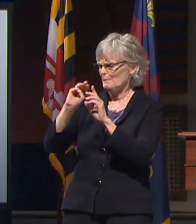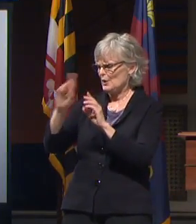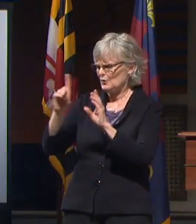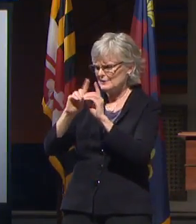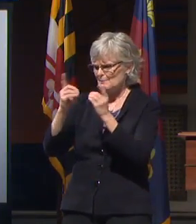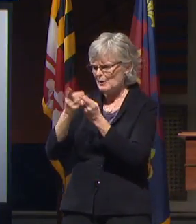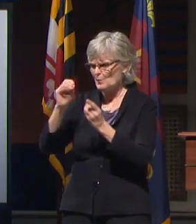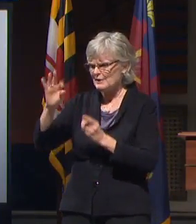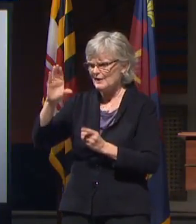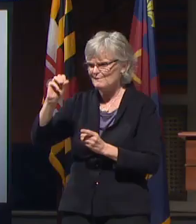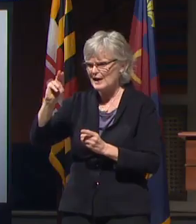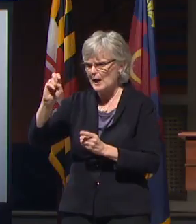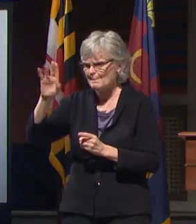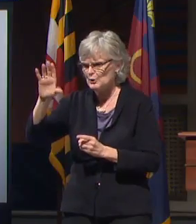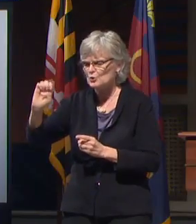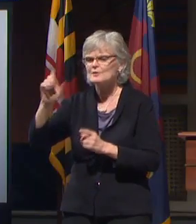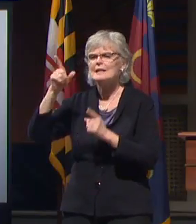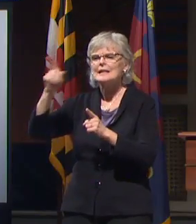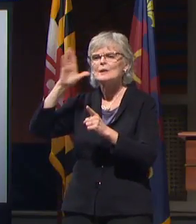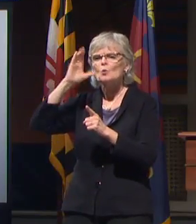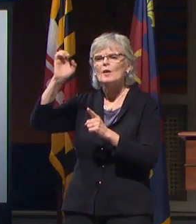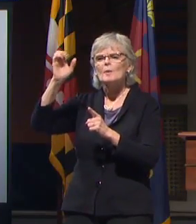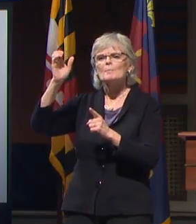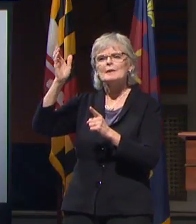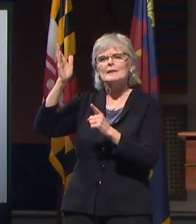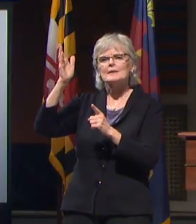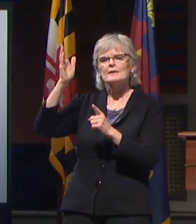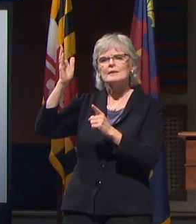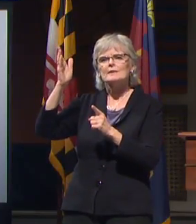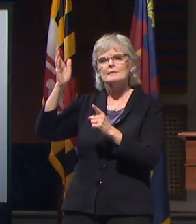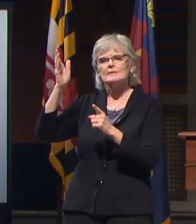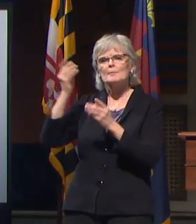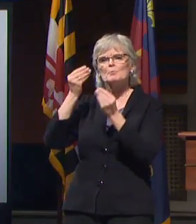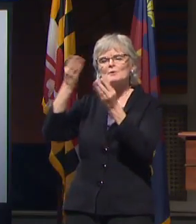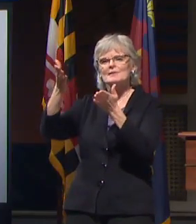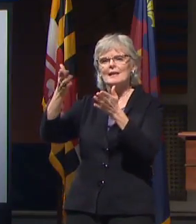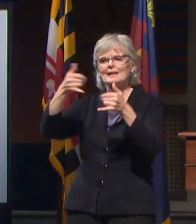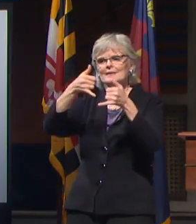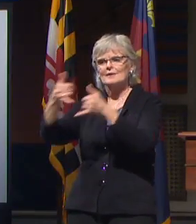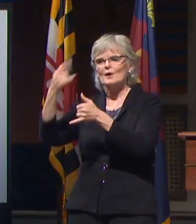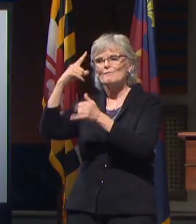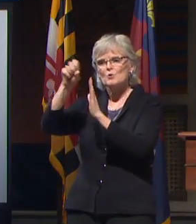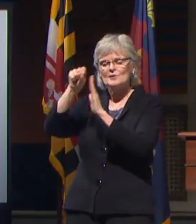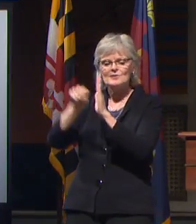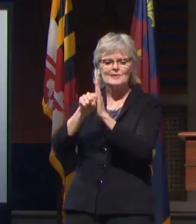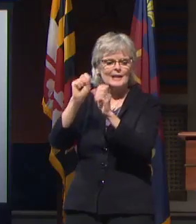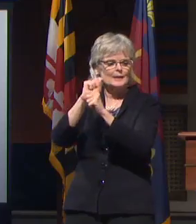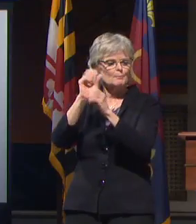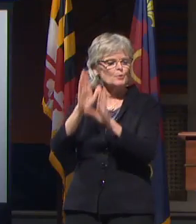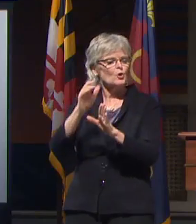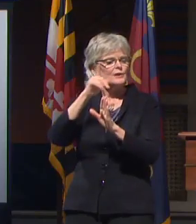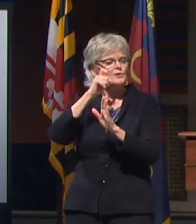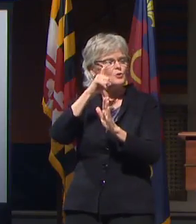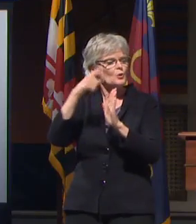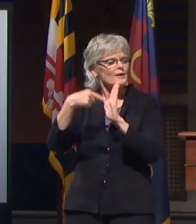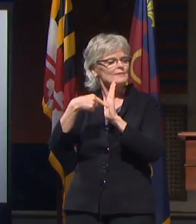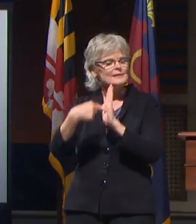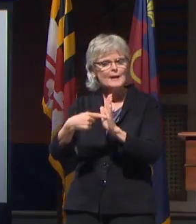Department of Commerce. He will be presenting Governor's citations to state employees who have